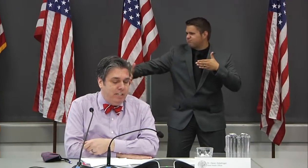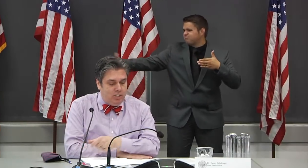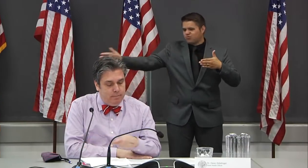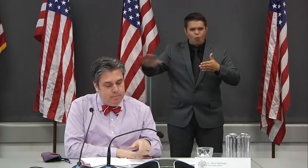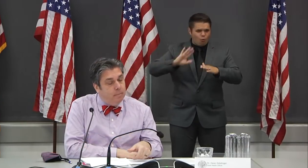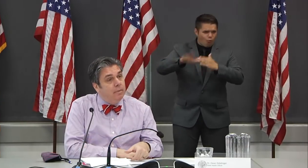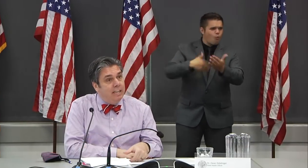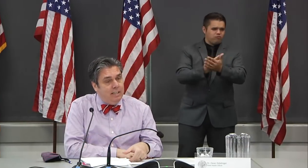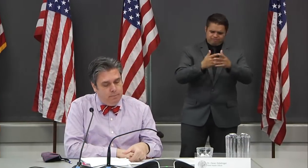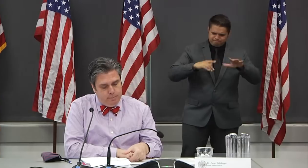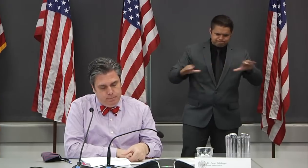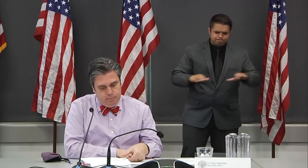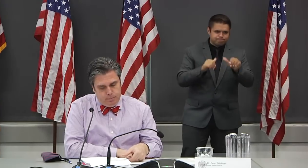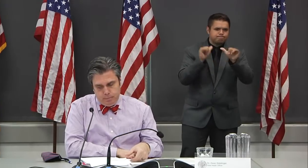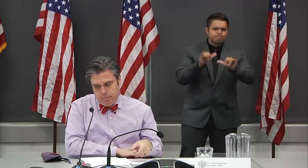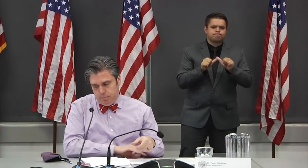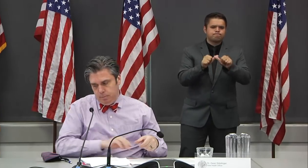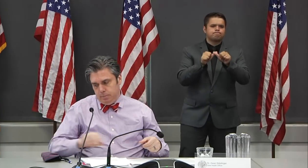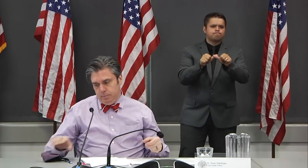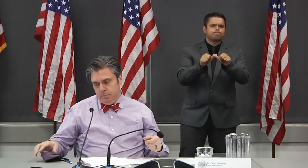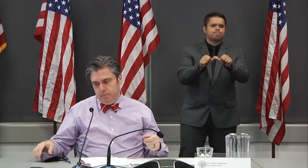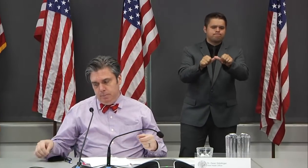the pressure. Thank you.